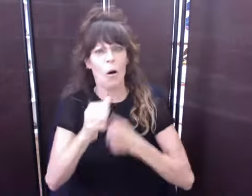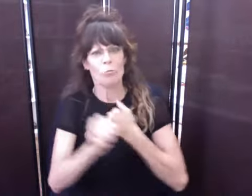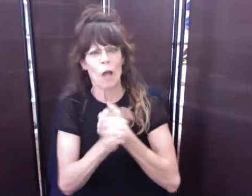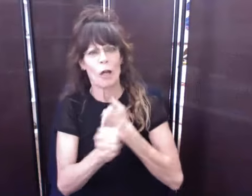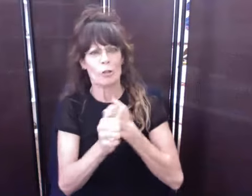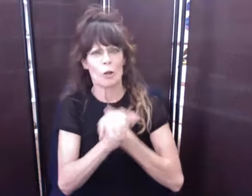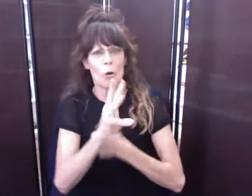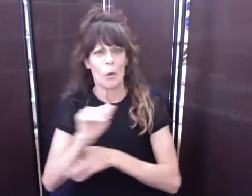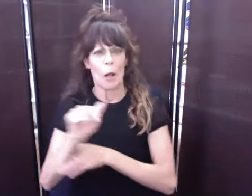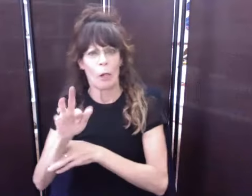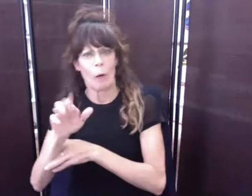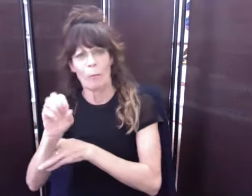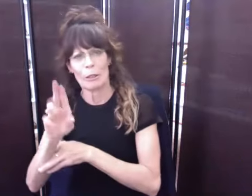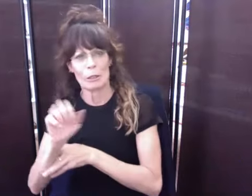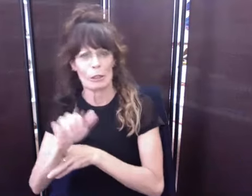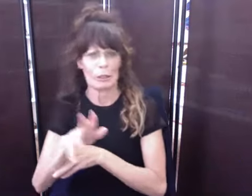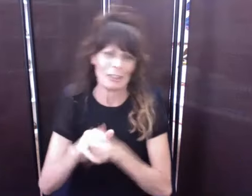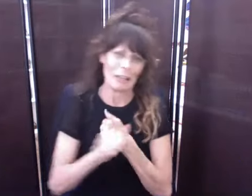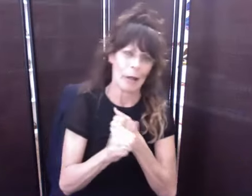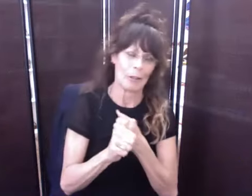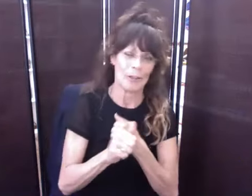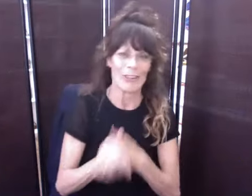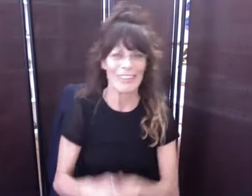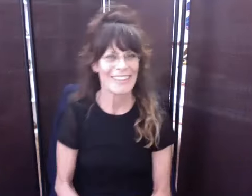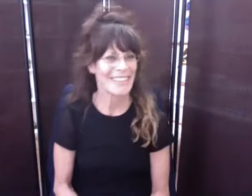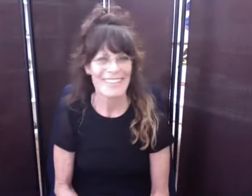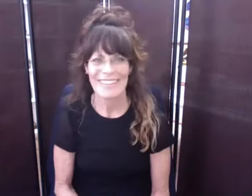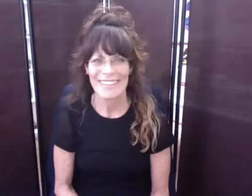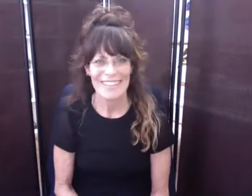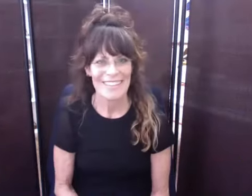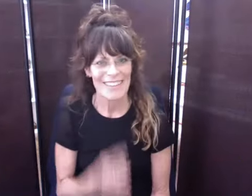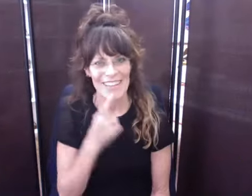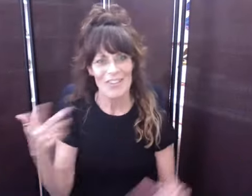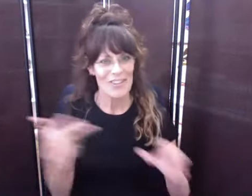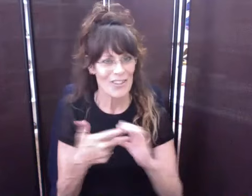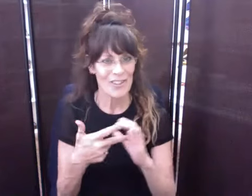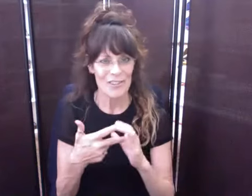Robinson. See, I submit to everyone on this call that that is Alcoholics Anonymous.